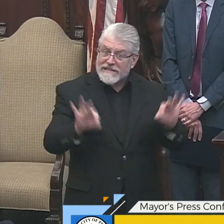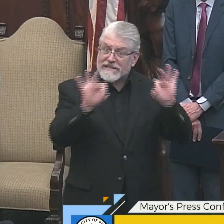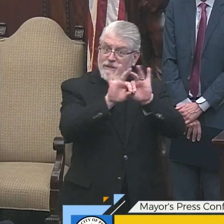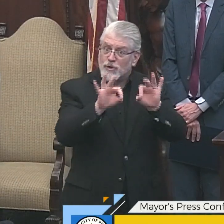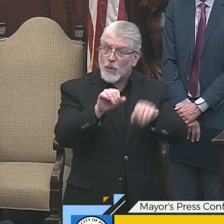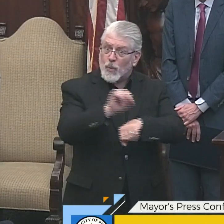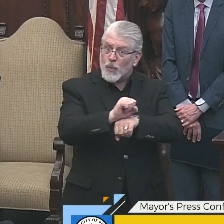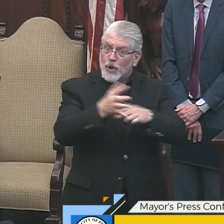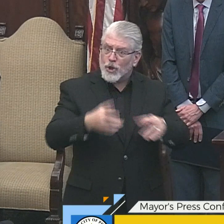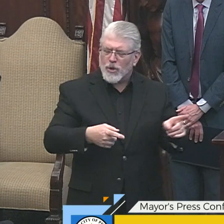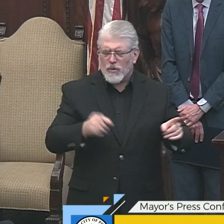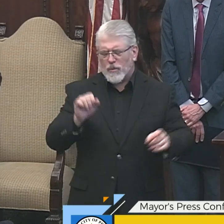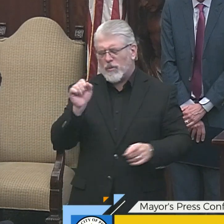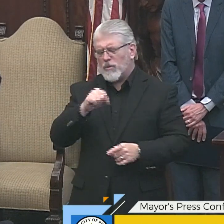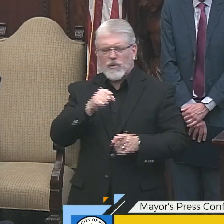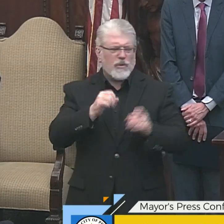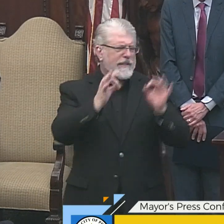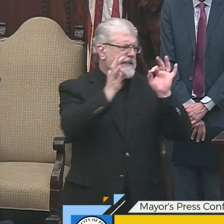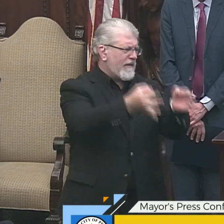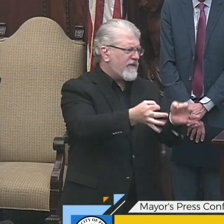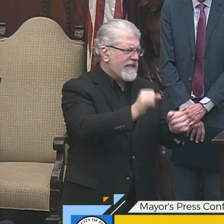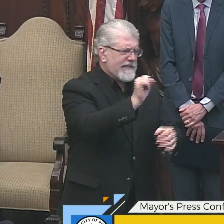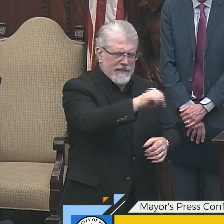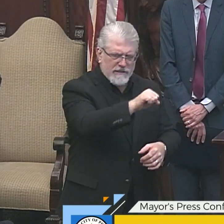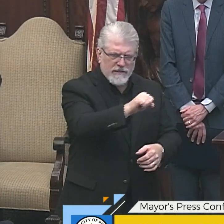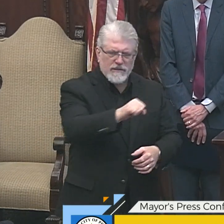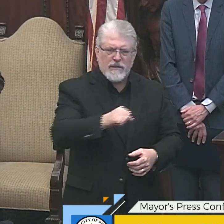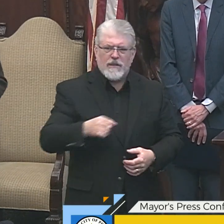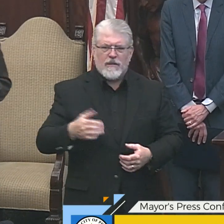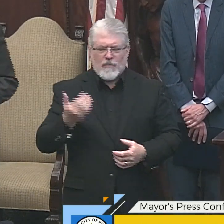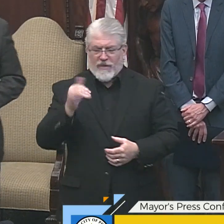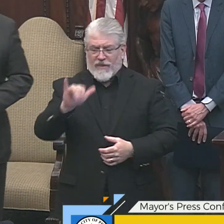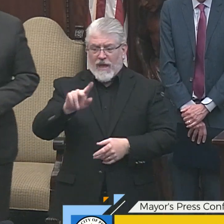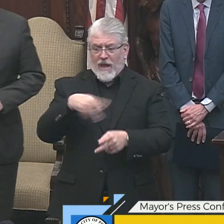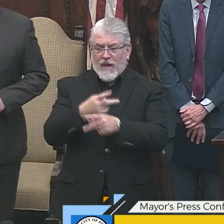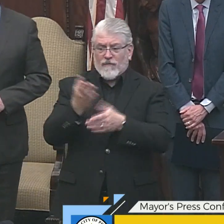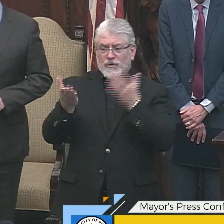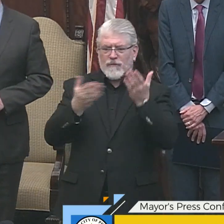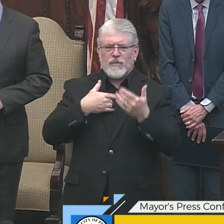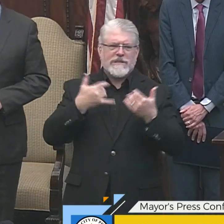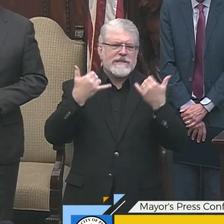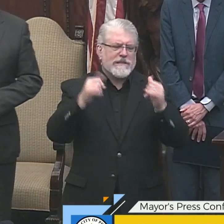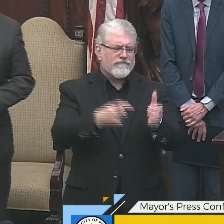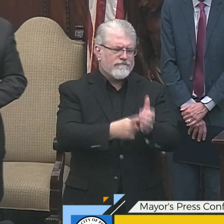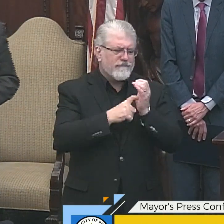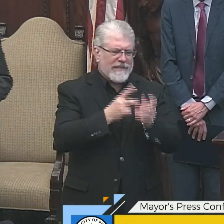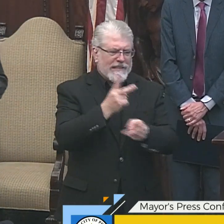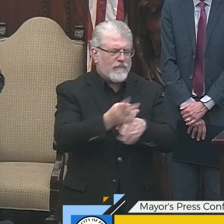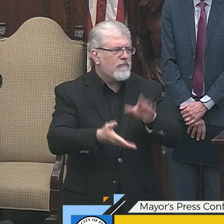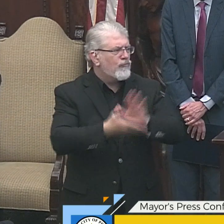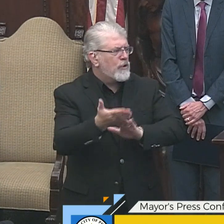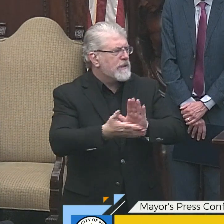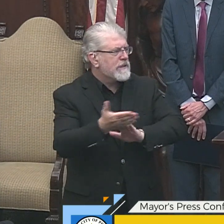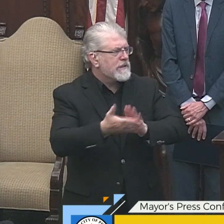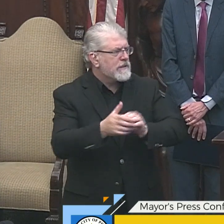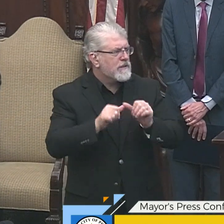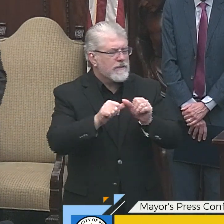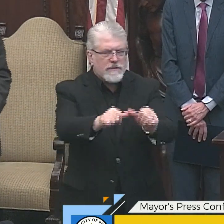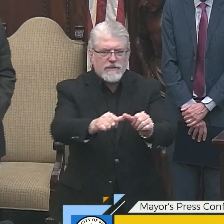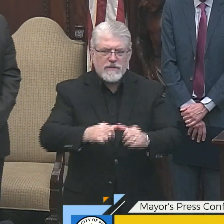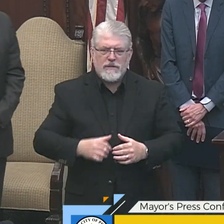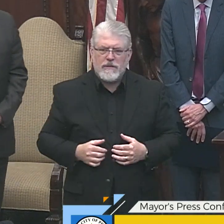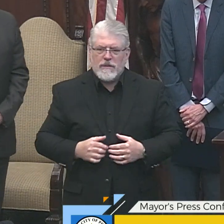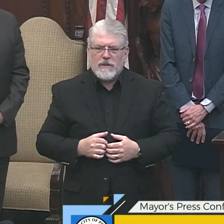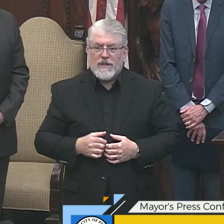going to be needed throughout this crisis. We hope that people continue to volunteer, and we have heard from a number of our social service agencies that volunteerism